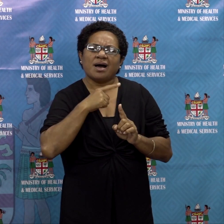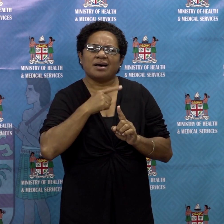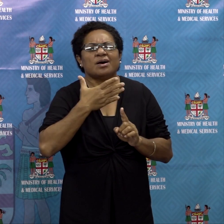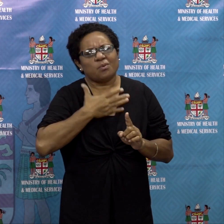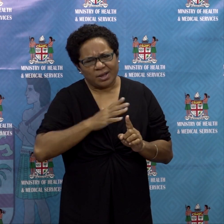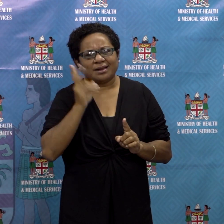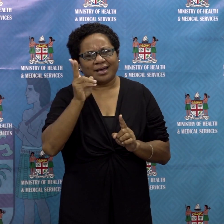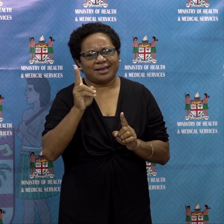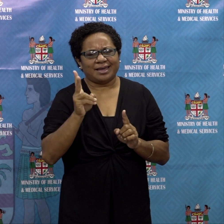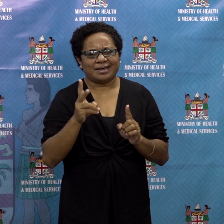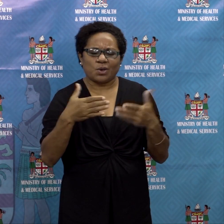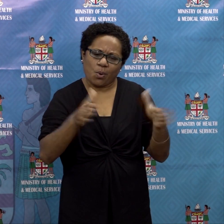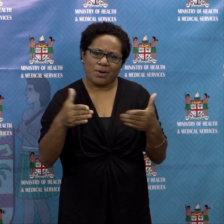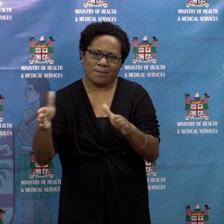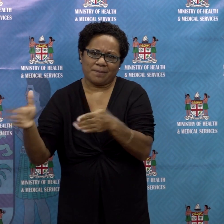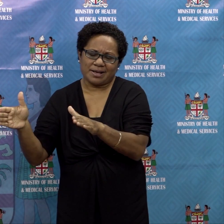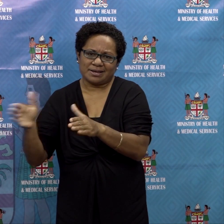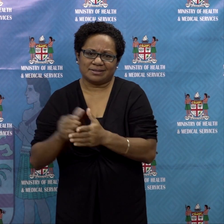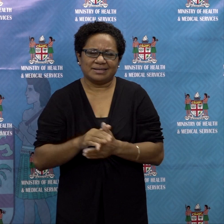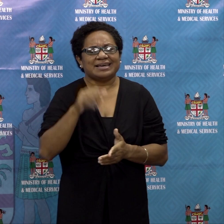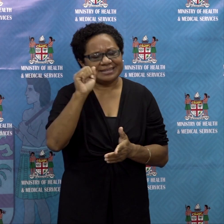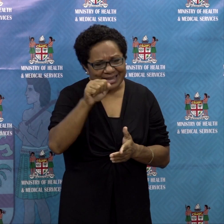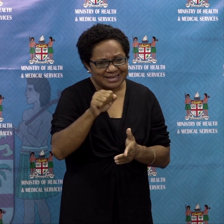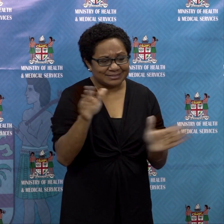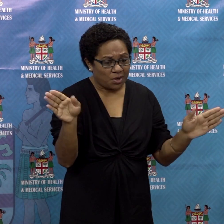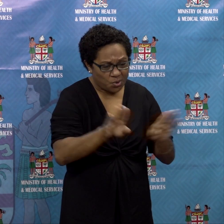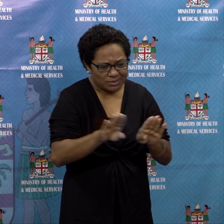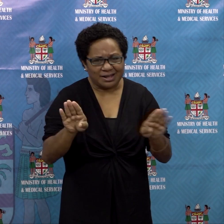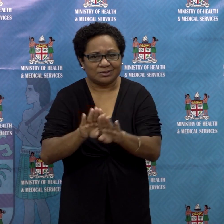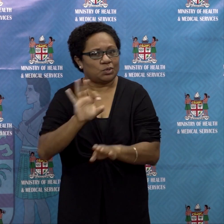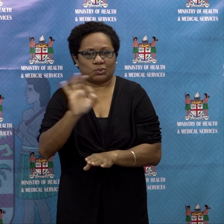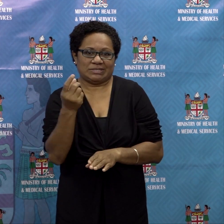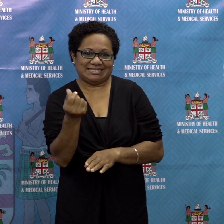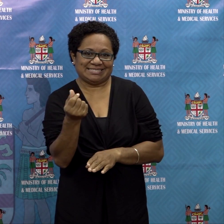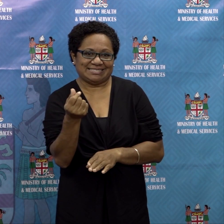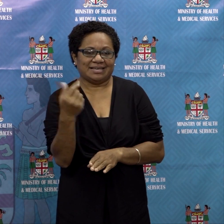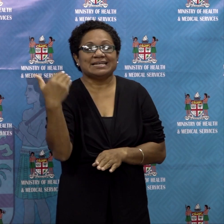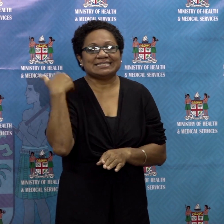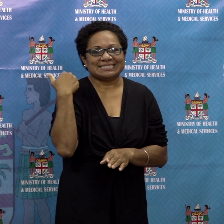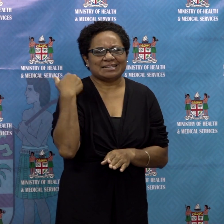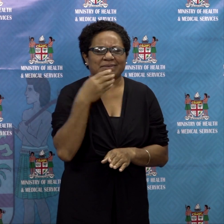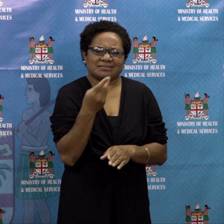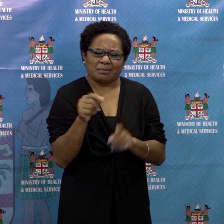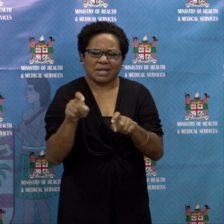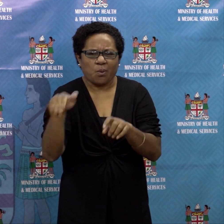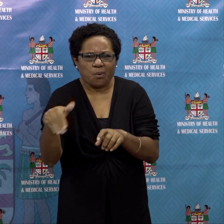normalcy. We know that these lockdowns are disruptive for all of us, and they are